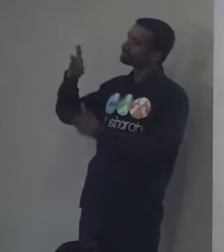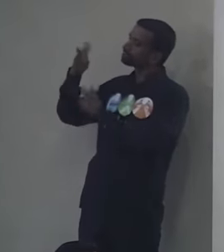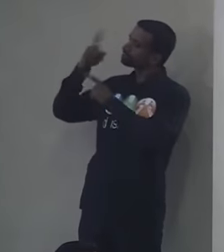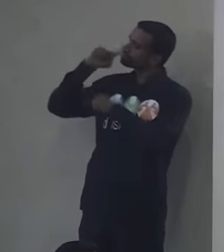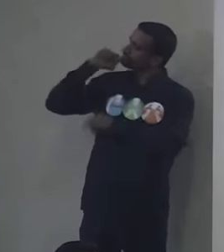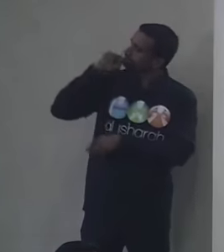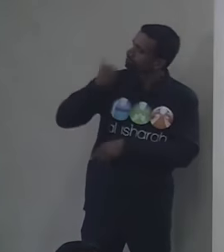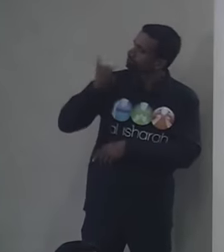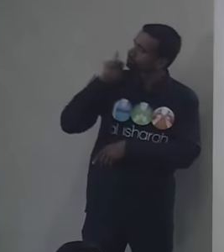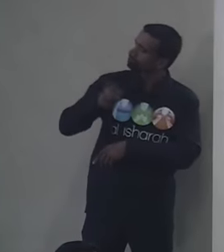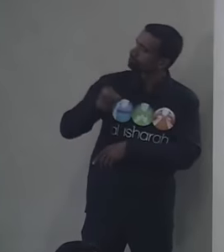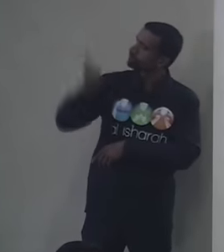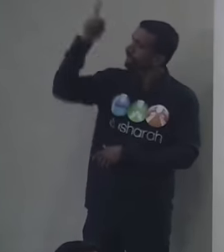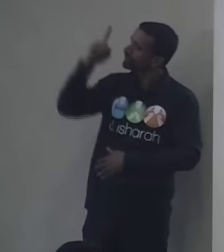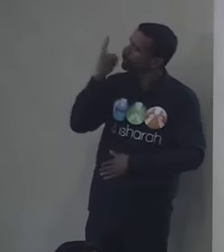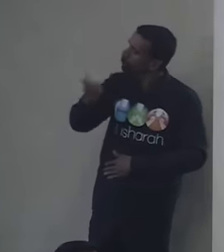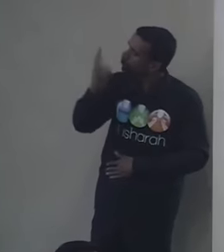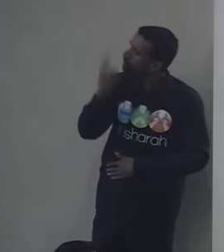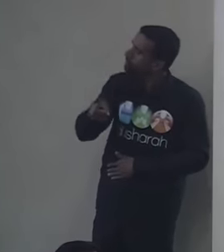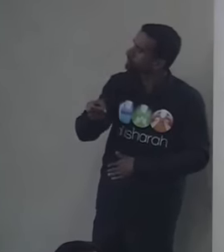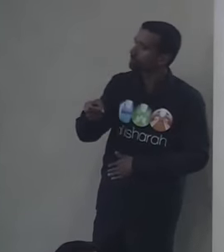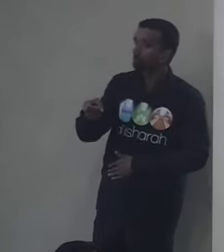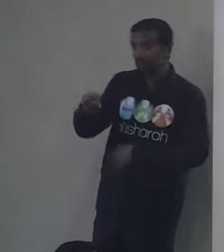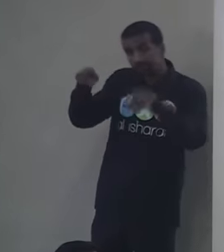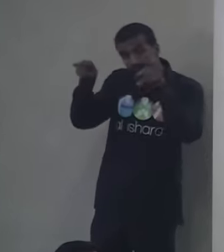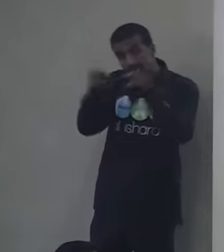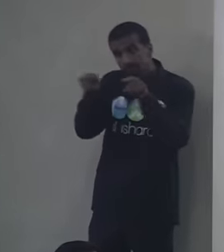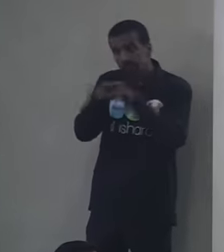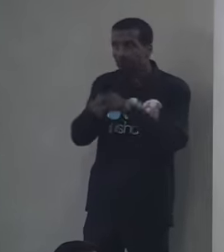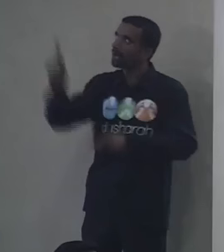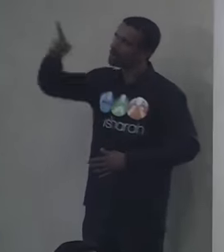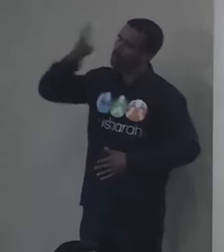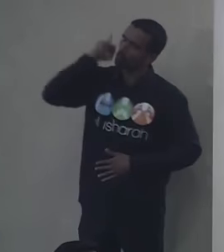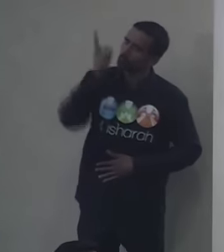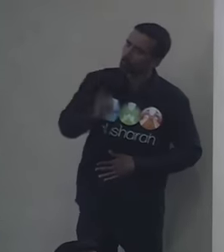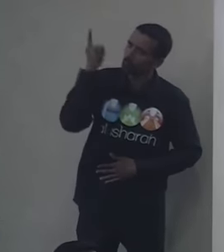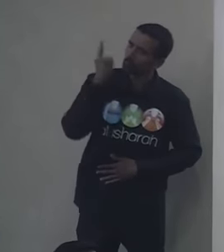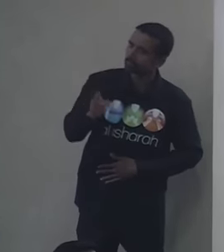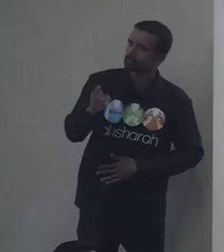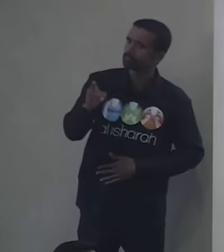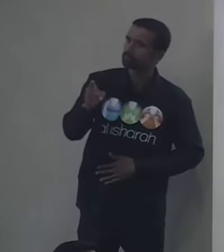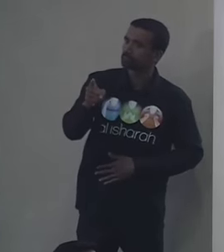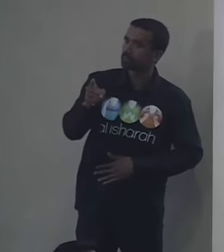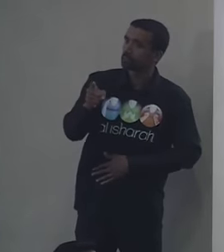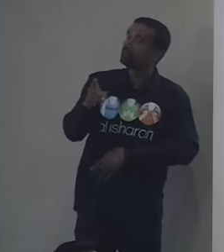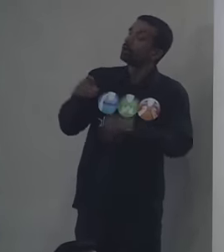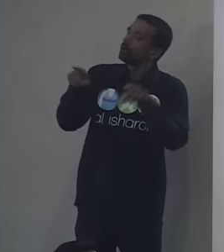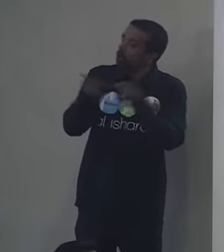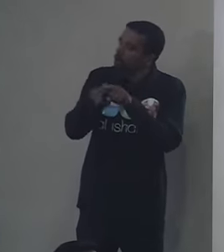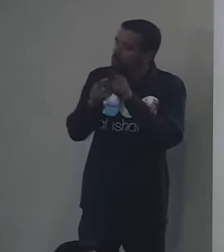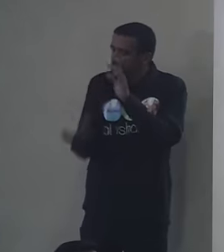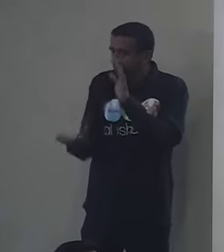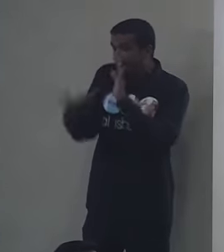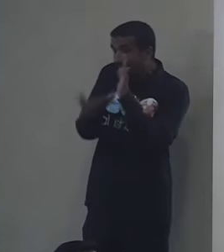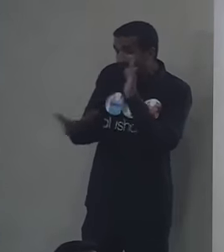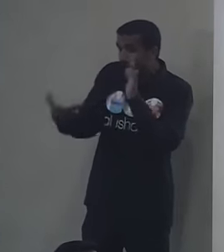this terrifying yelling from Allah Azza wa Jal, zajr from Allah, additionally, it's also a comment on the